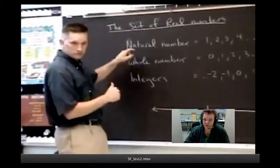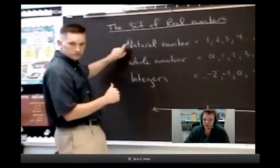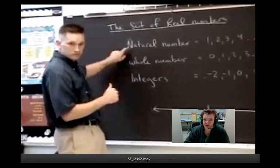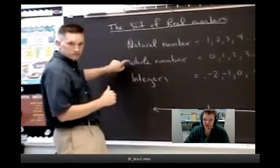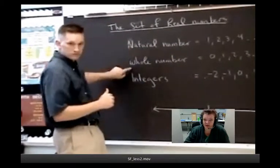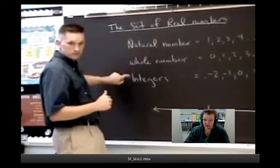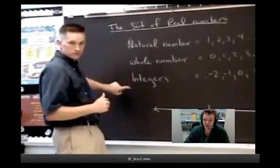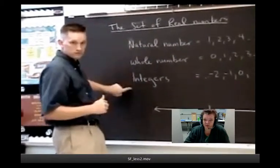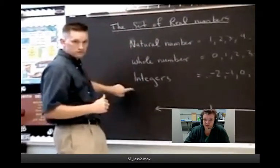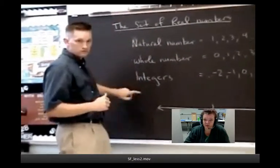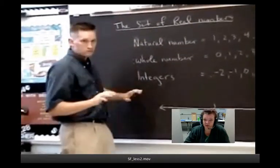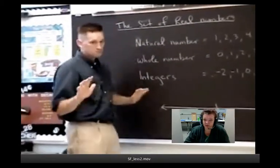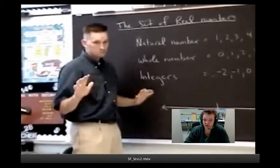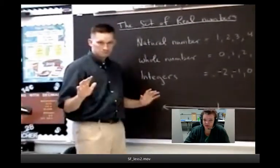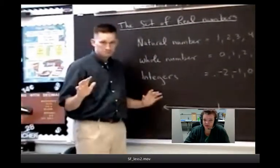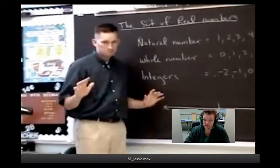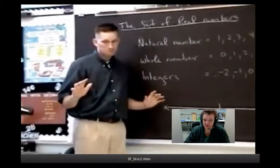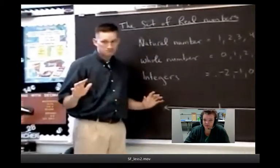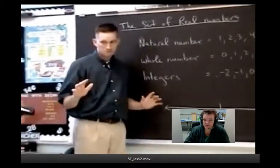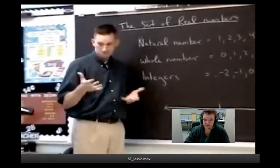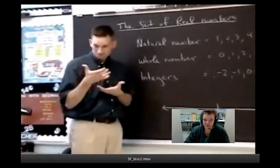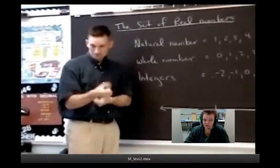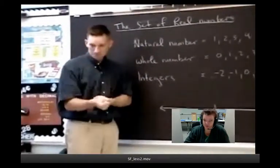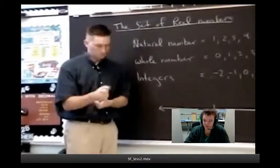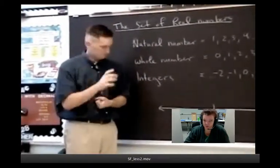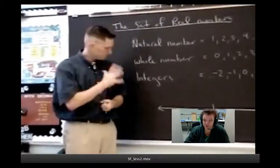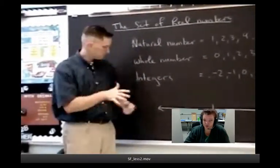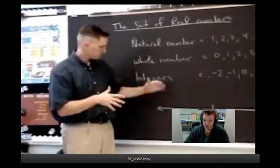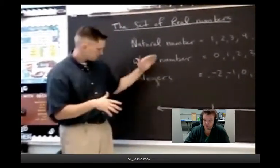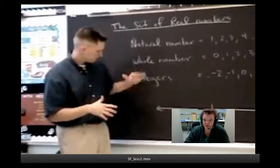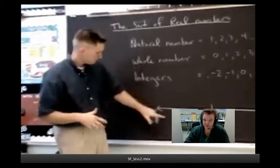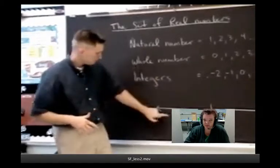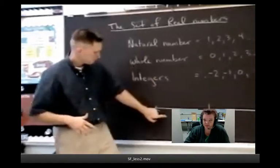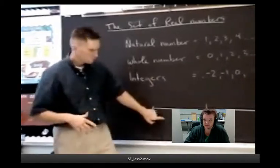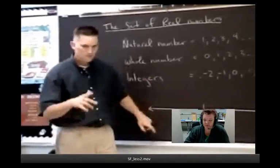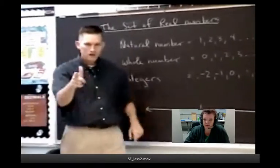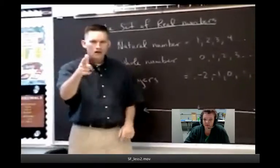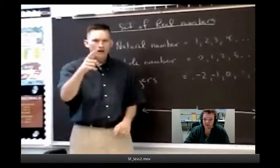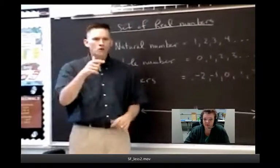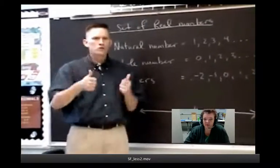So do you have any questions about the 3 of these? No? We're good?